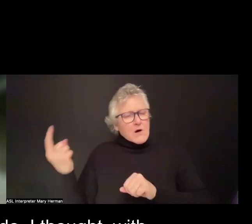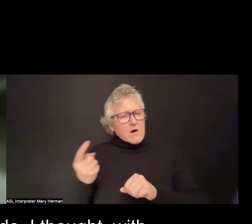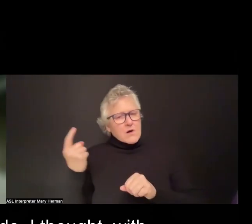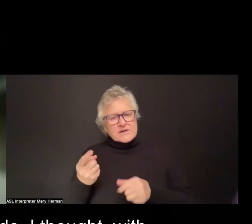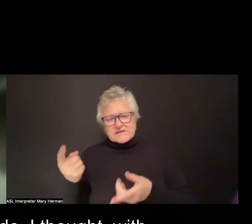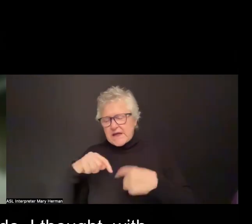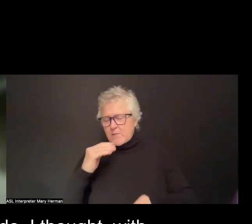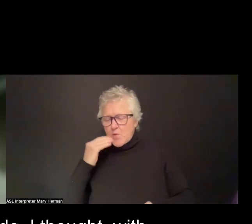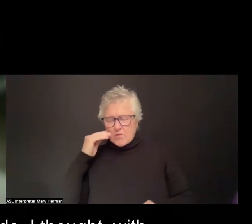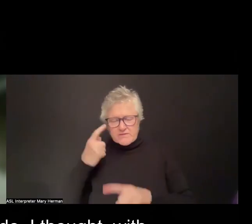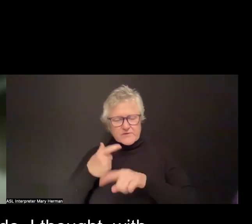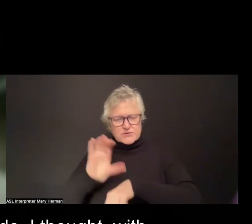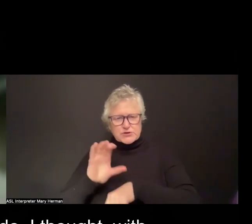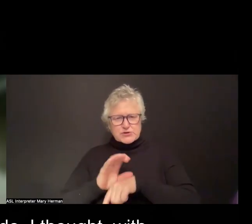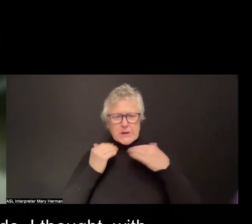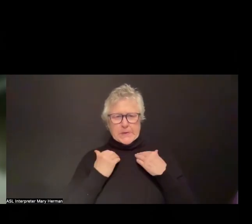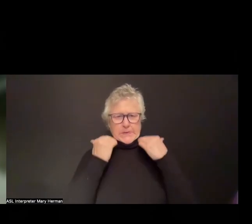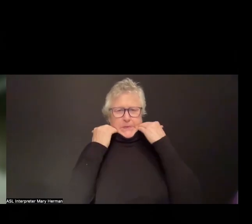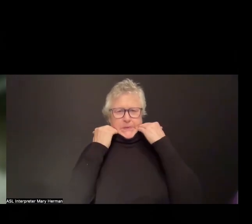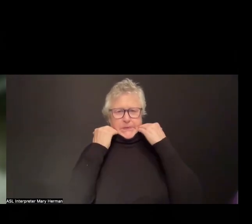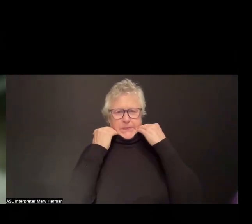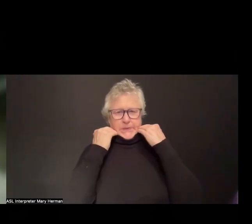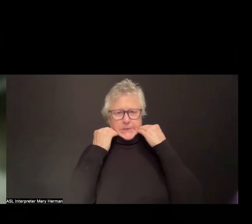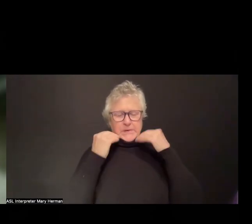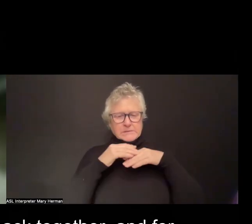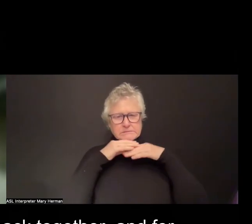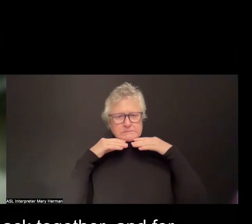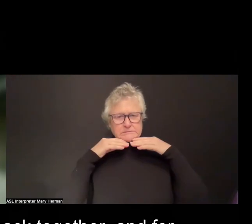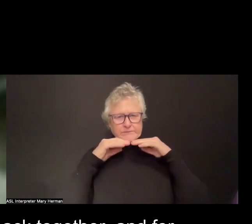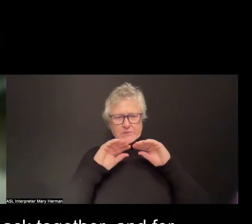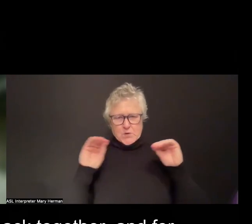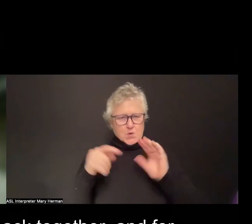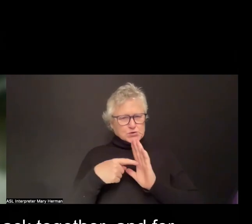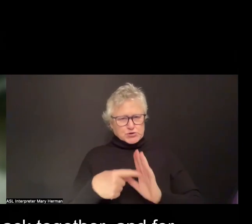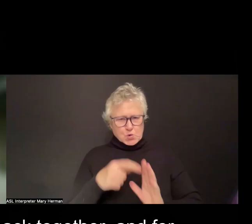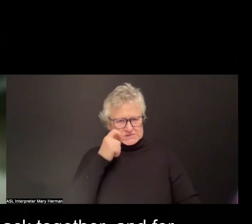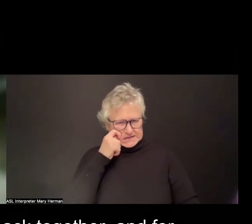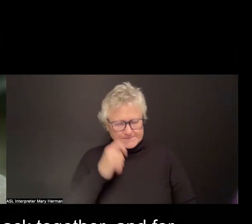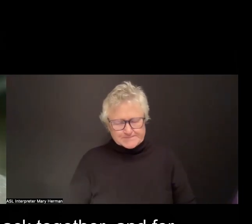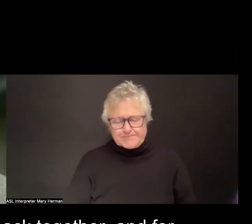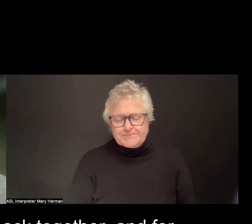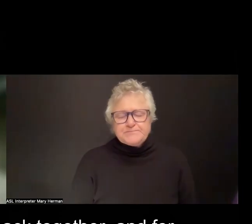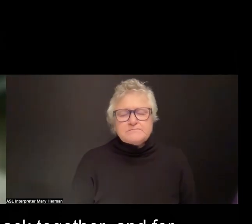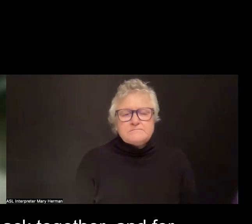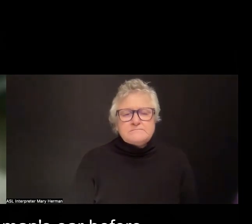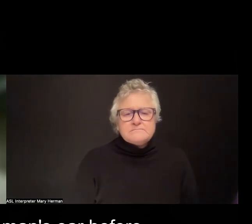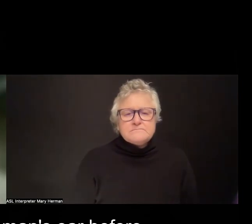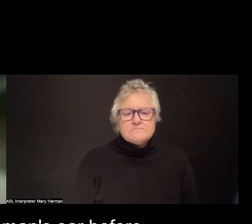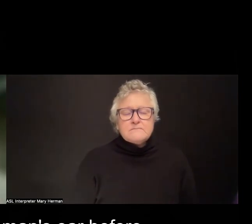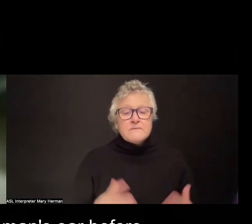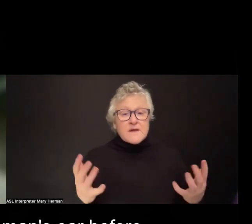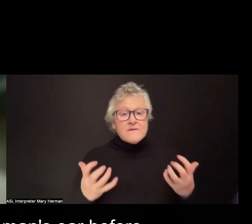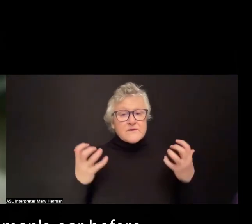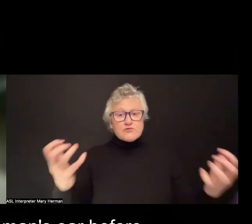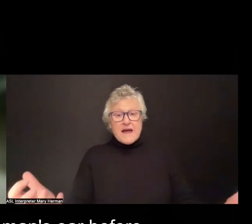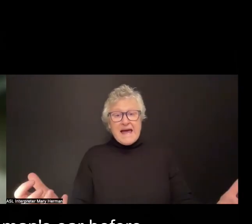I thought, with whatever hymns might have been sung that day. The crowd knitted back together, and for a time I saw nothing but the hairy inside of an